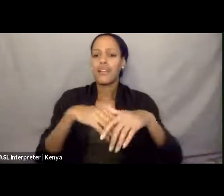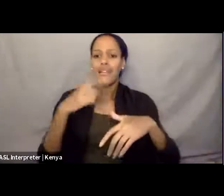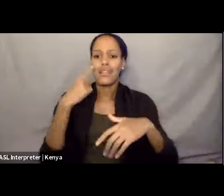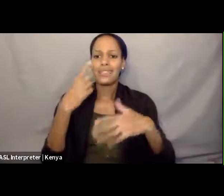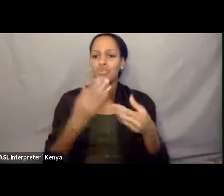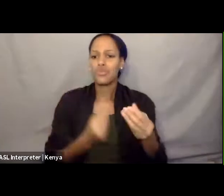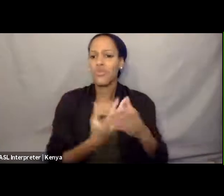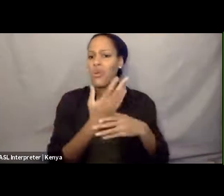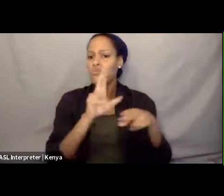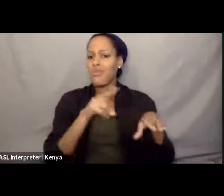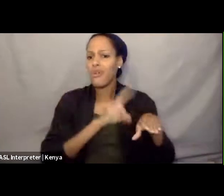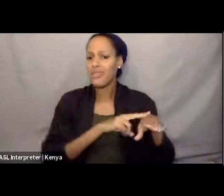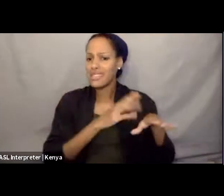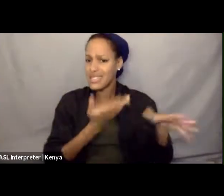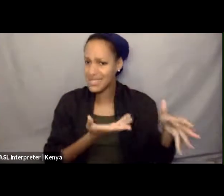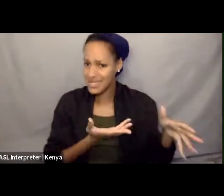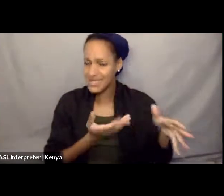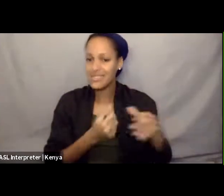of the road, and